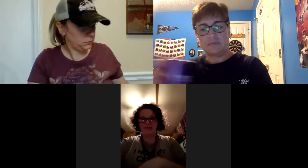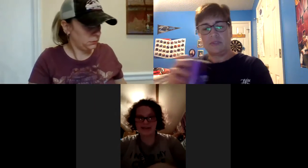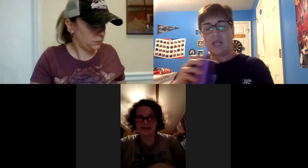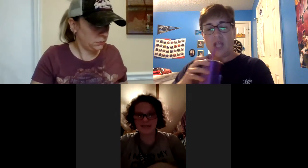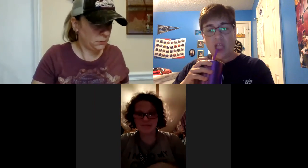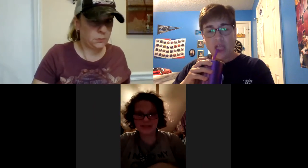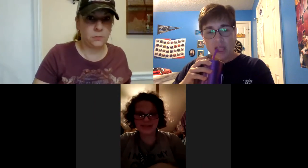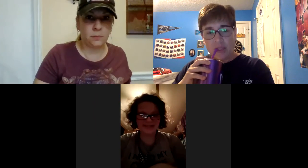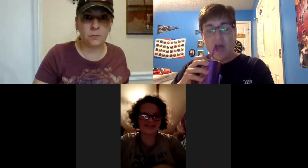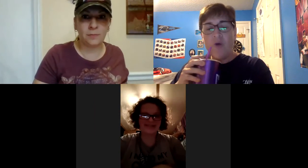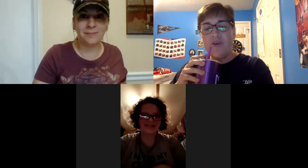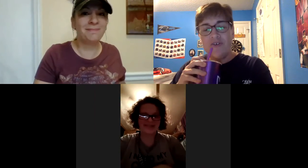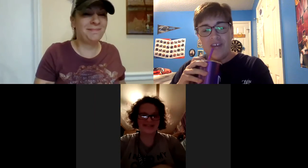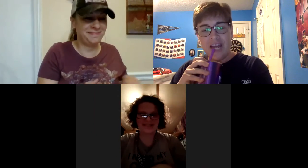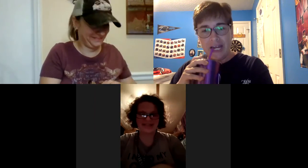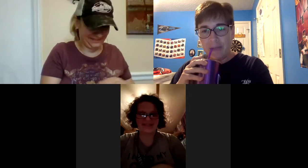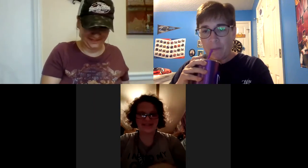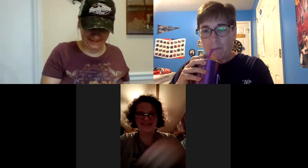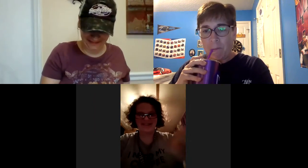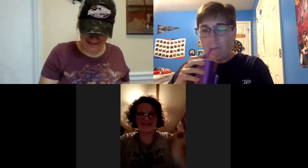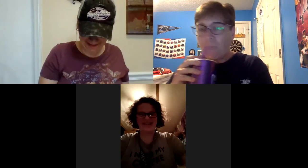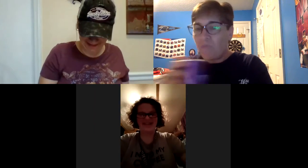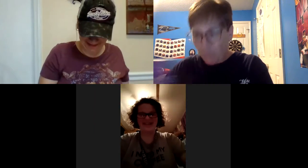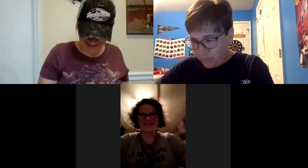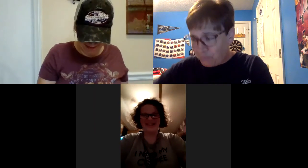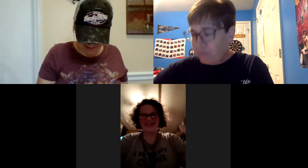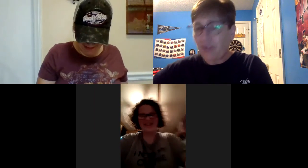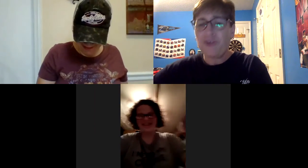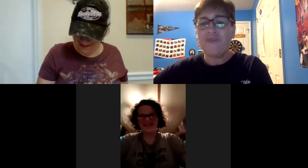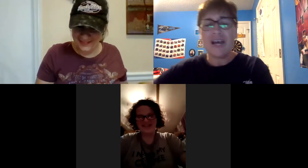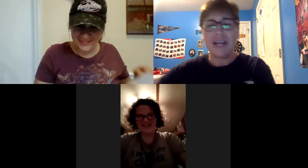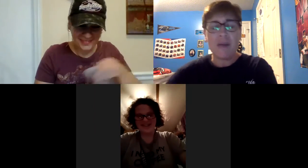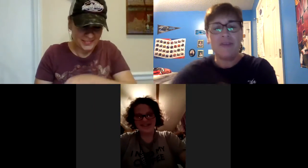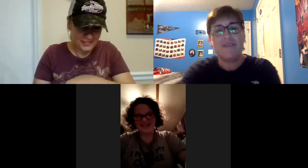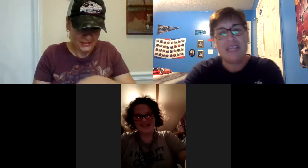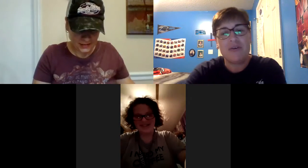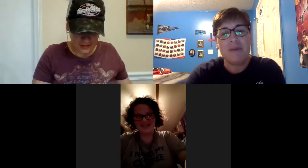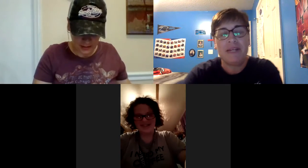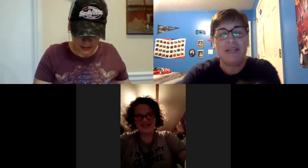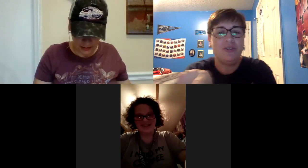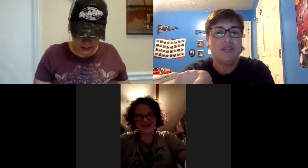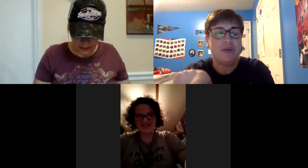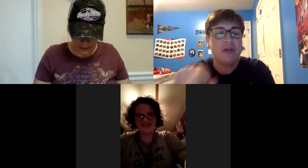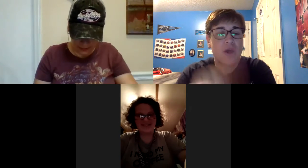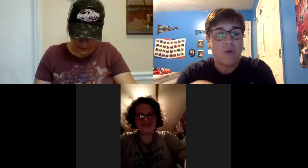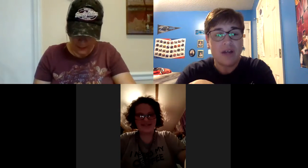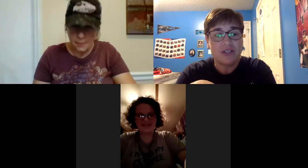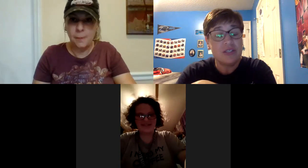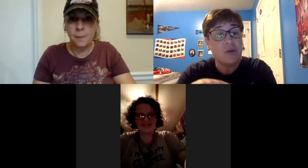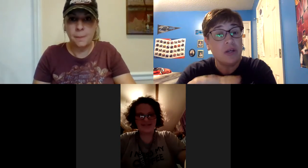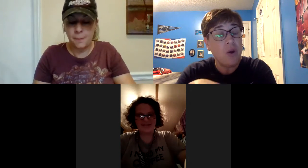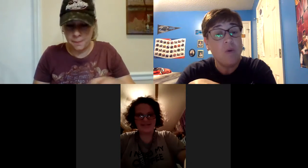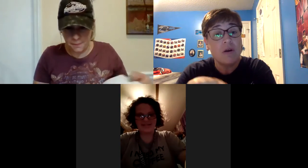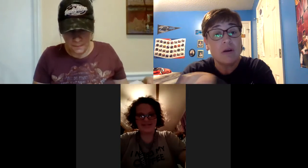I'm sorry I came on late. Oh, you're fine. You're fine. I'll put the video up and either you can watch